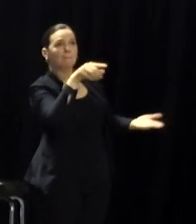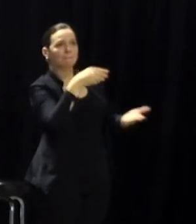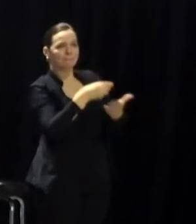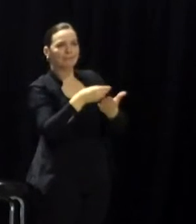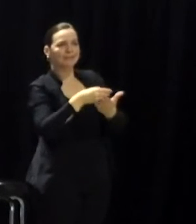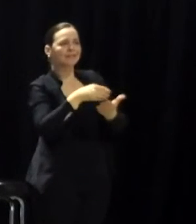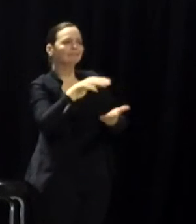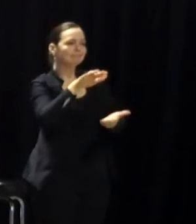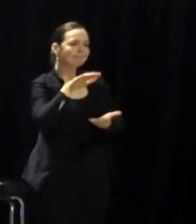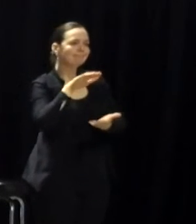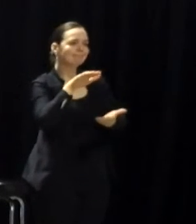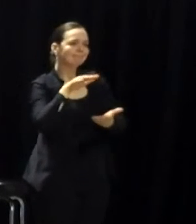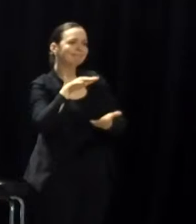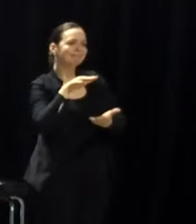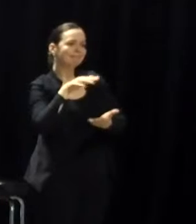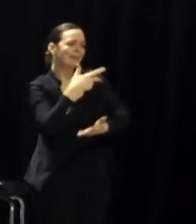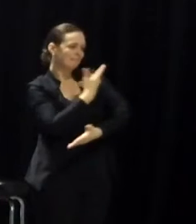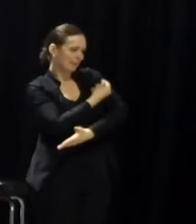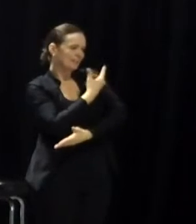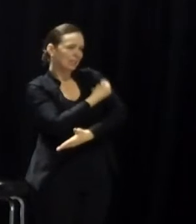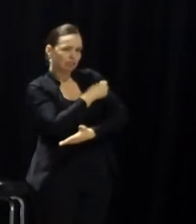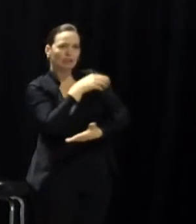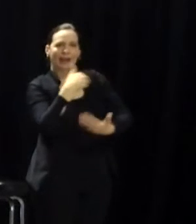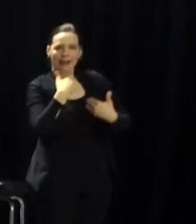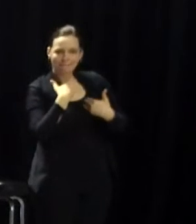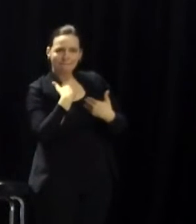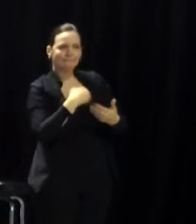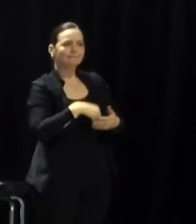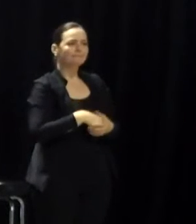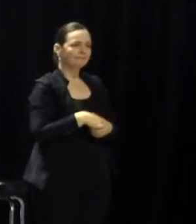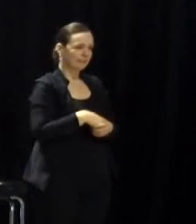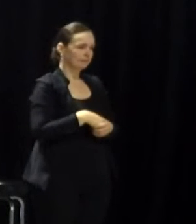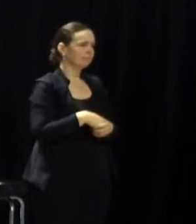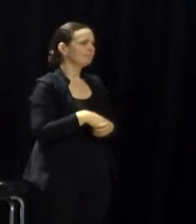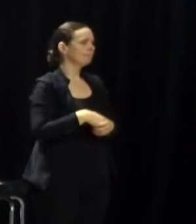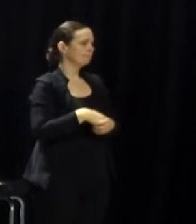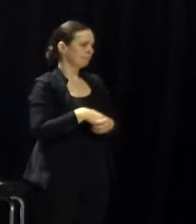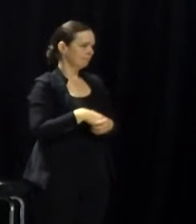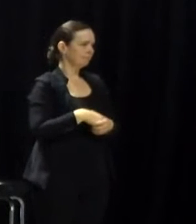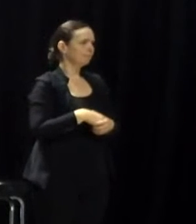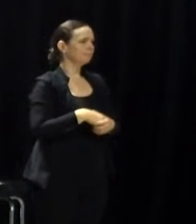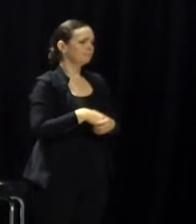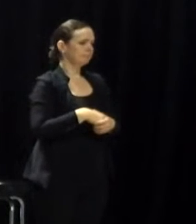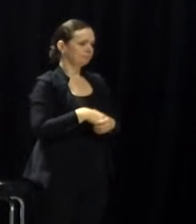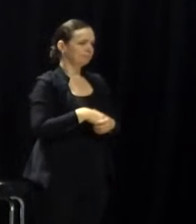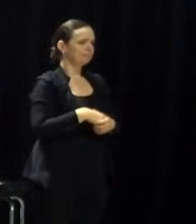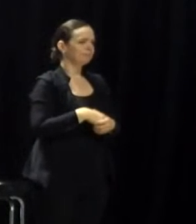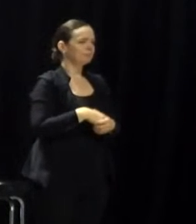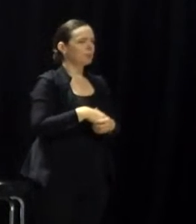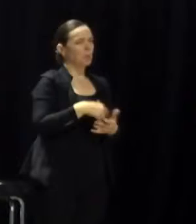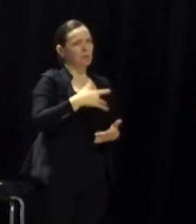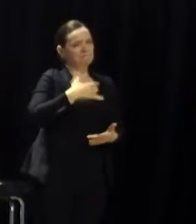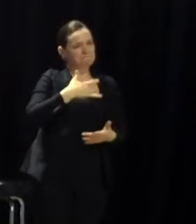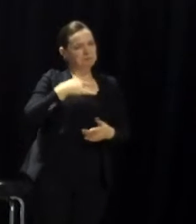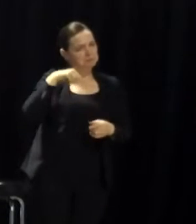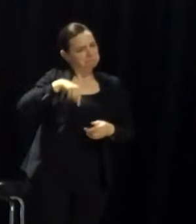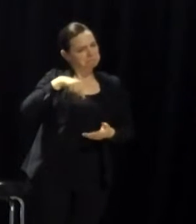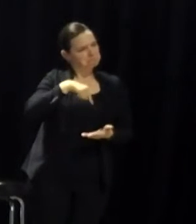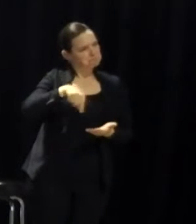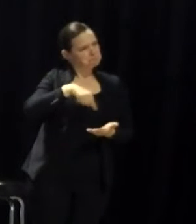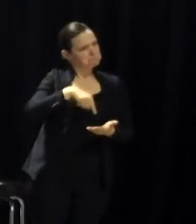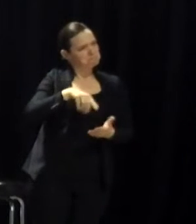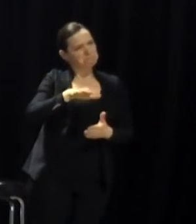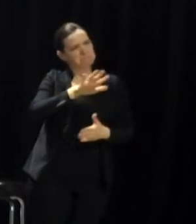county, those were approved. But essentially, we think this week,